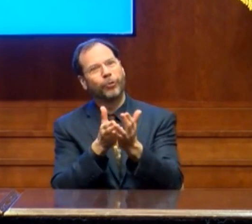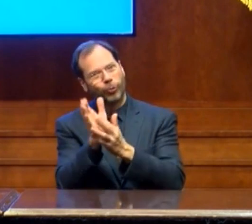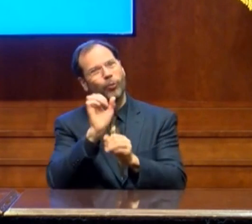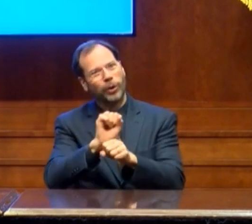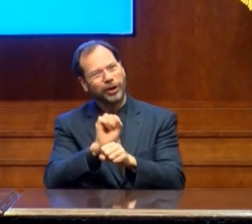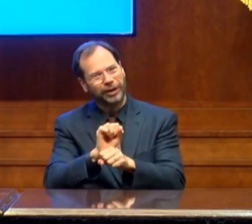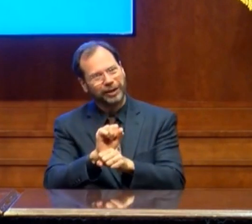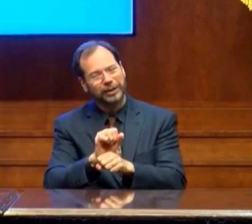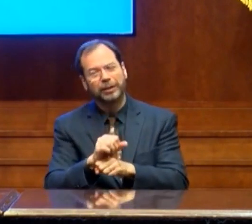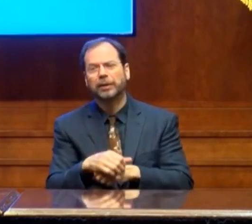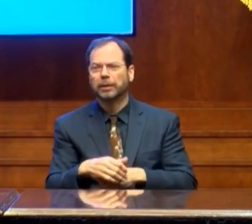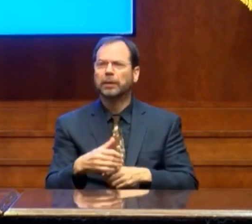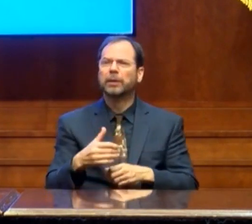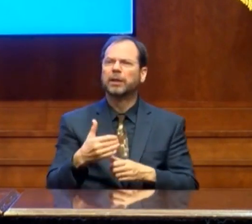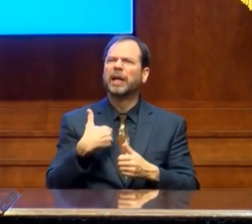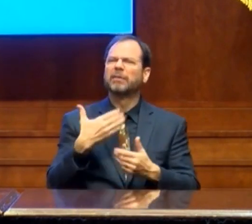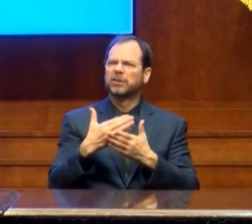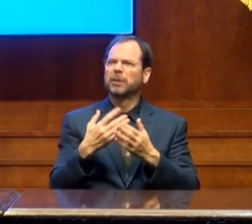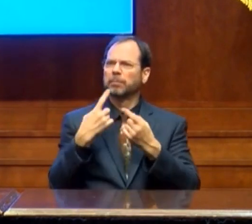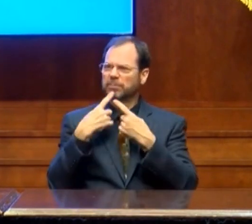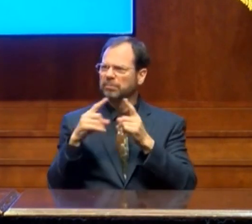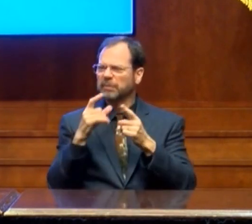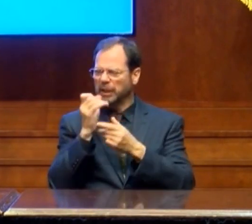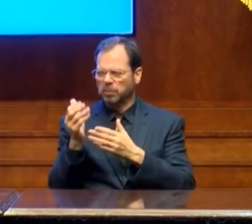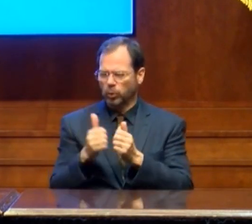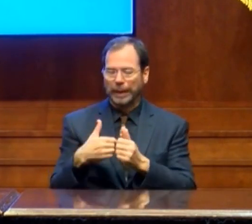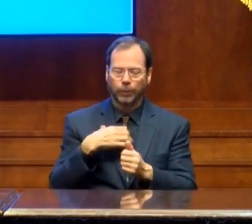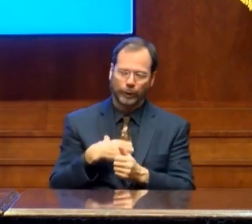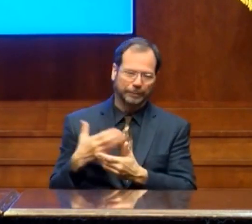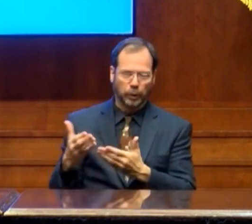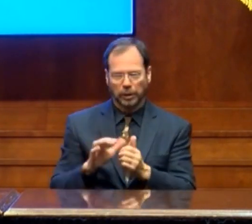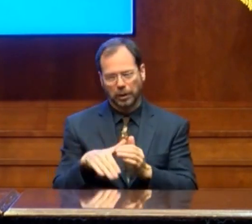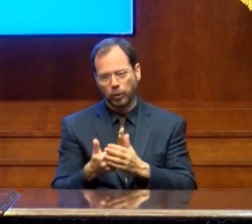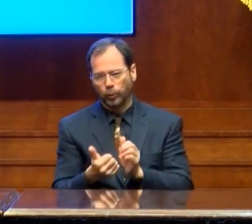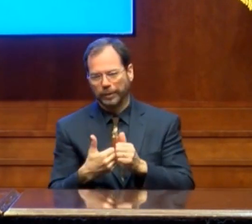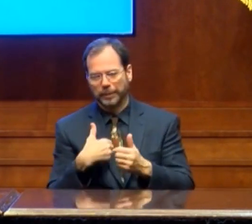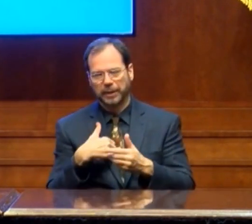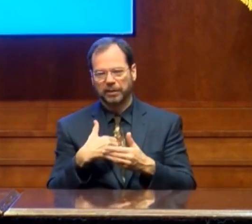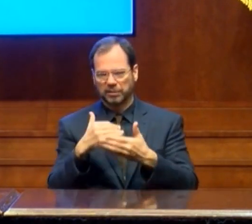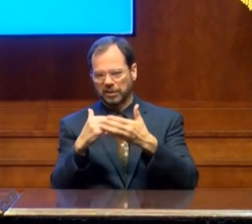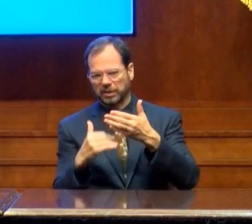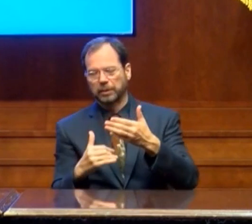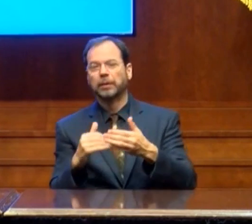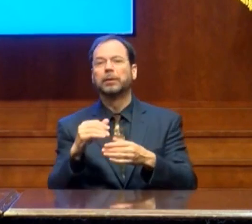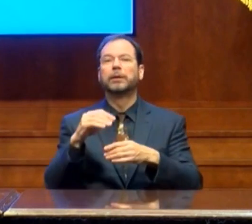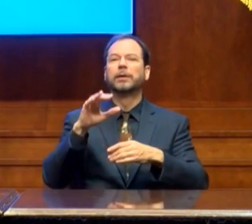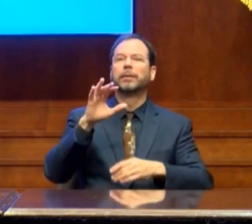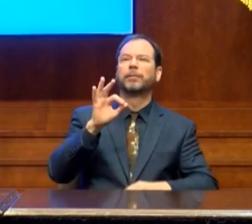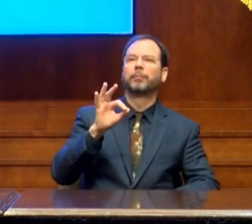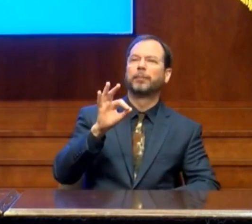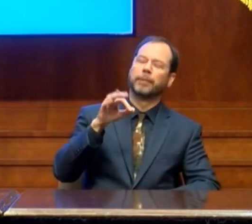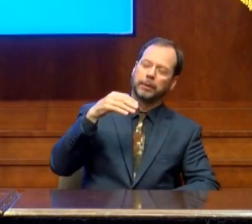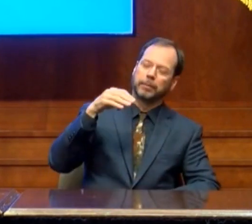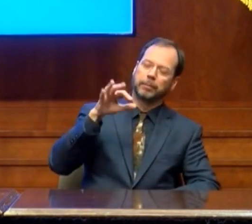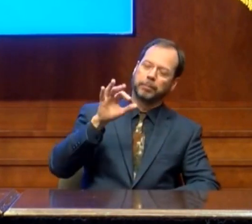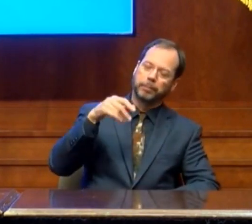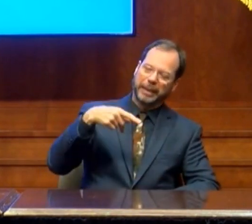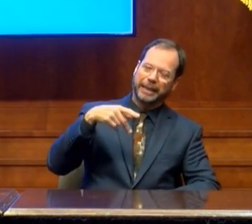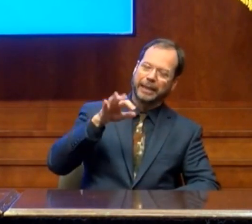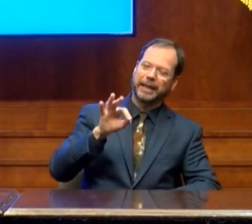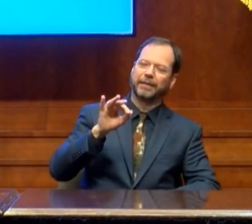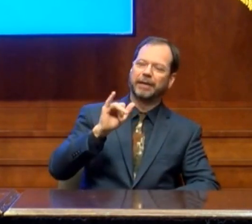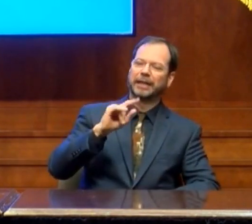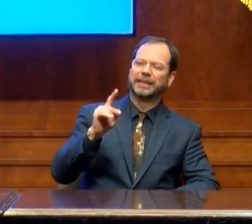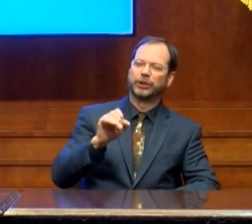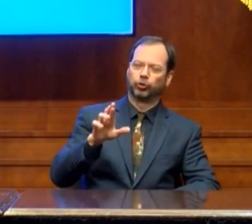their employer. That said, there have been some announcements. I didn't bring them all with me. I wish I had. Pfizer, for example, has